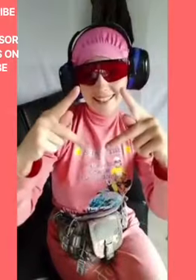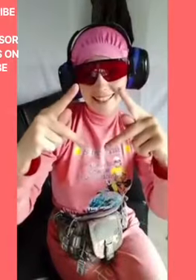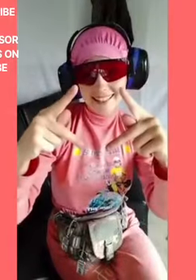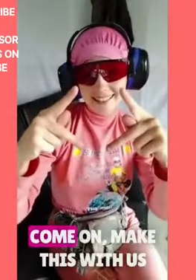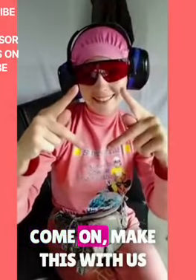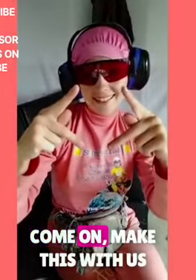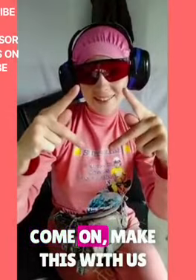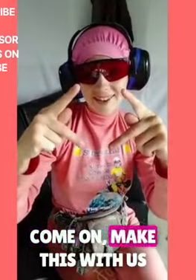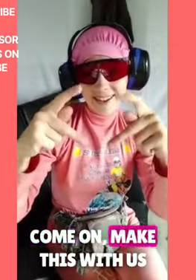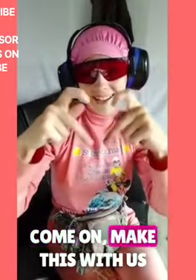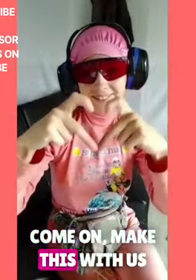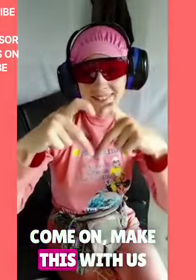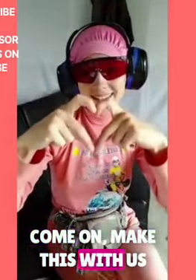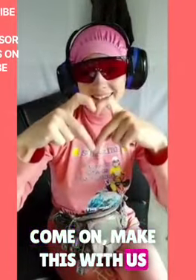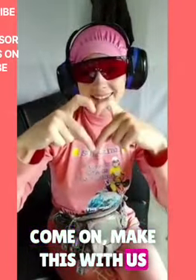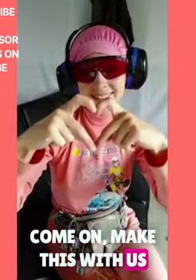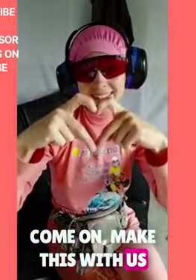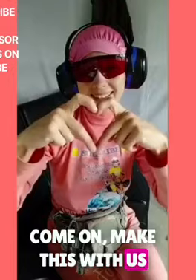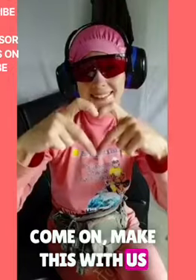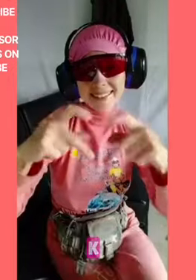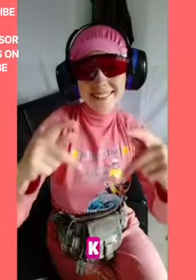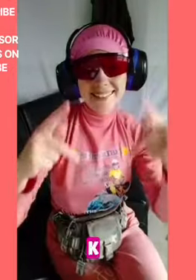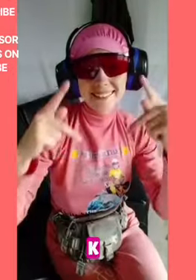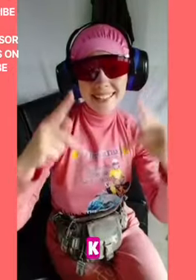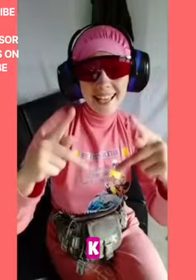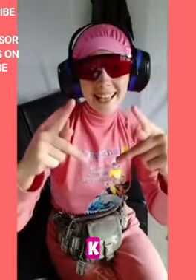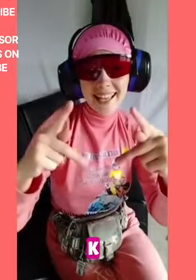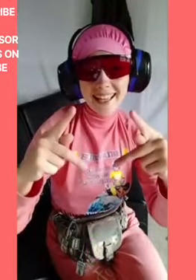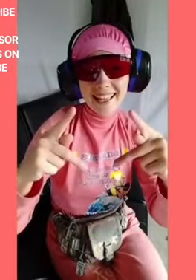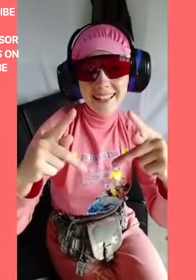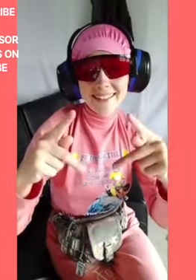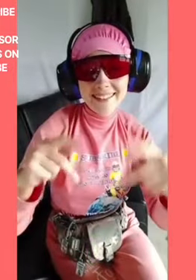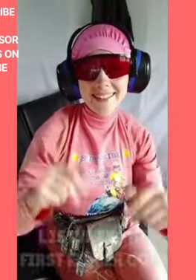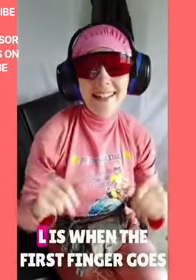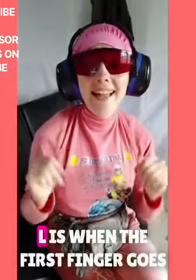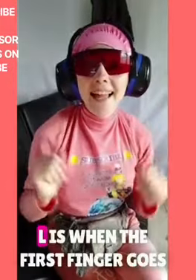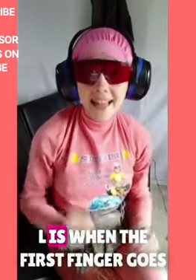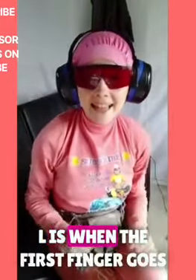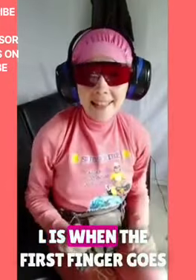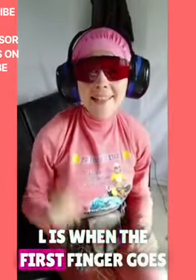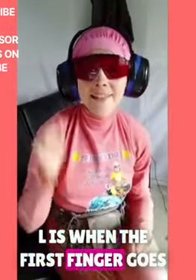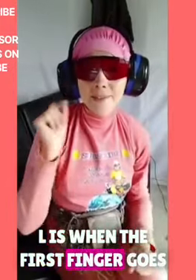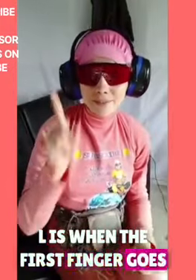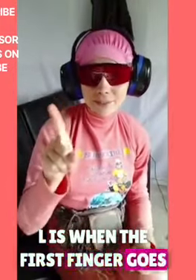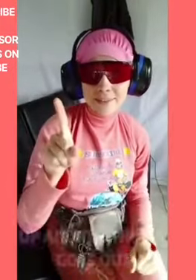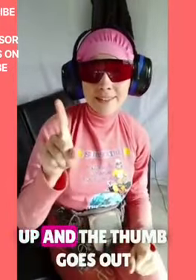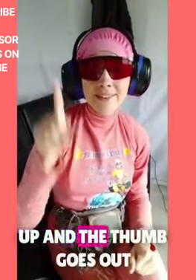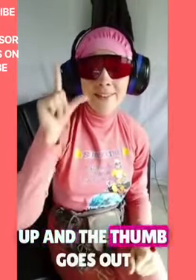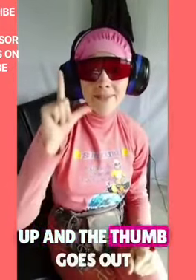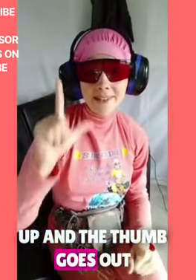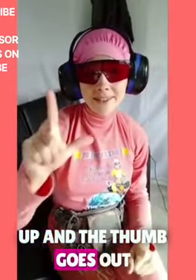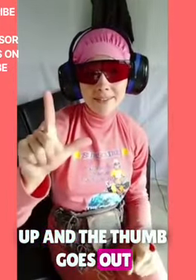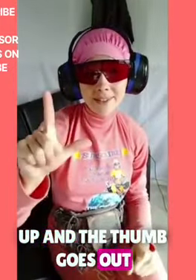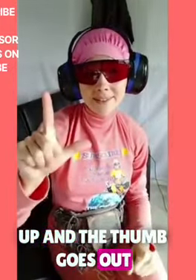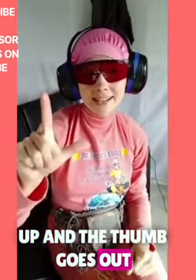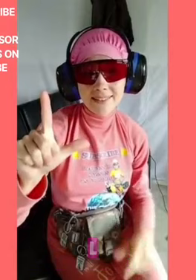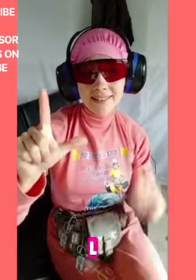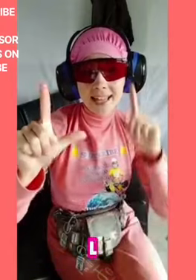Come on, make this with us. K. L is when the first finger goes up and the thumb goes out.